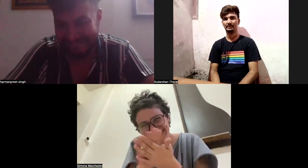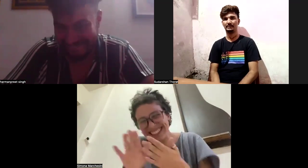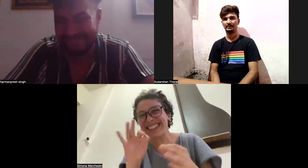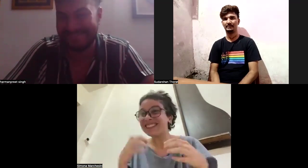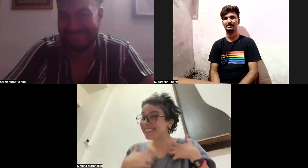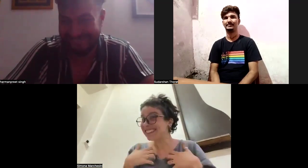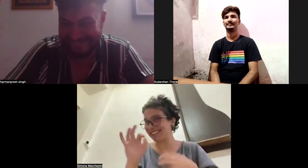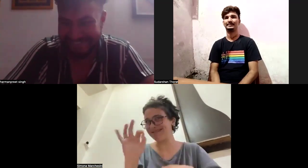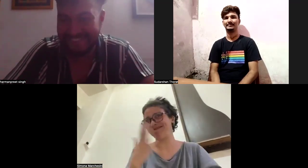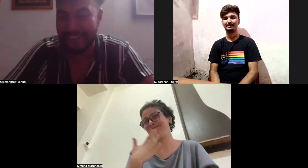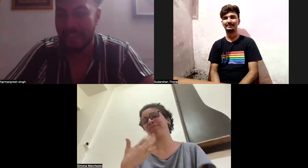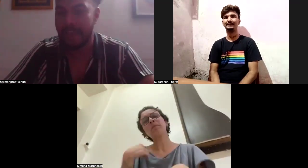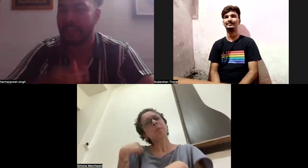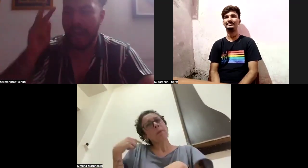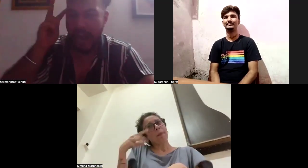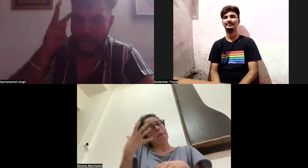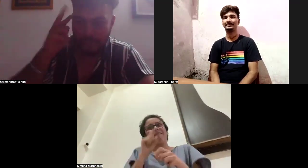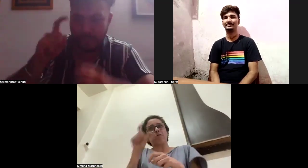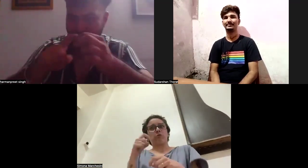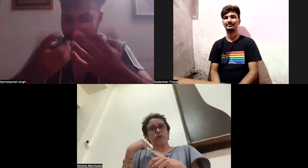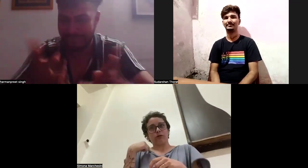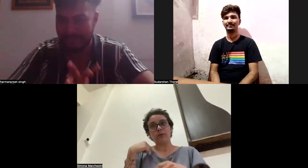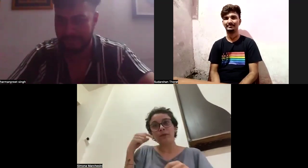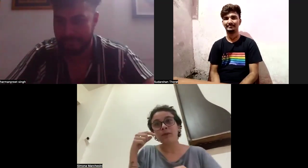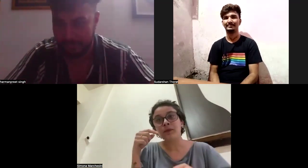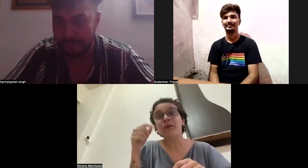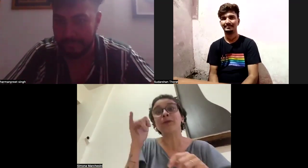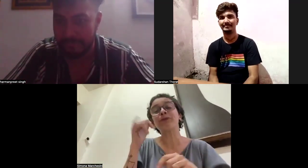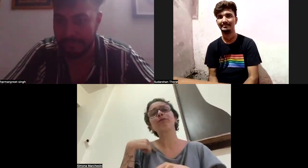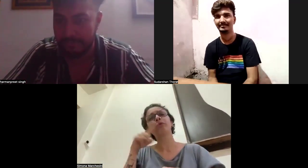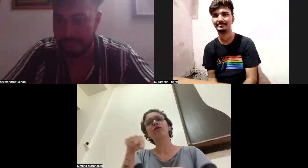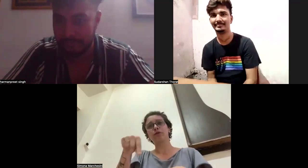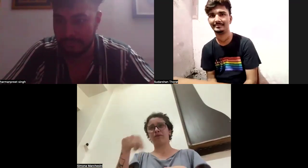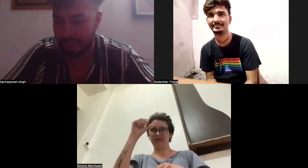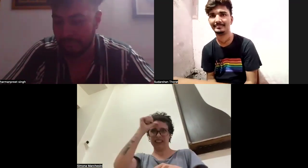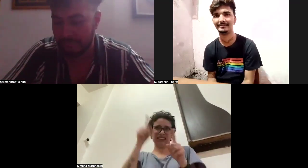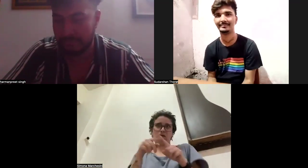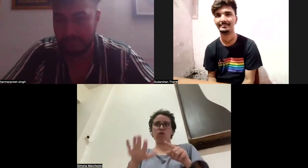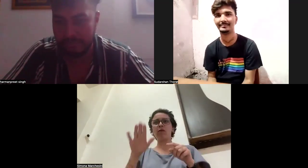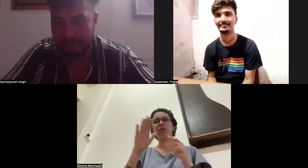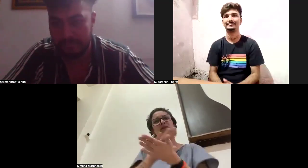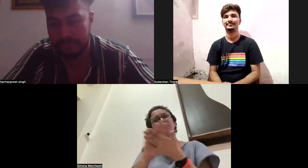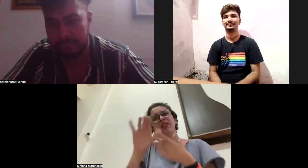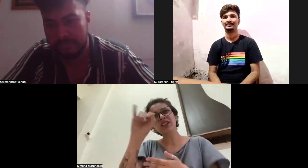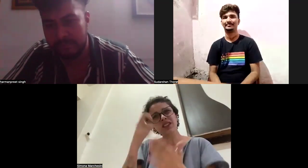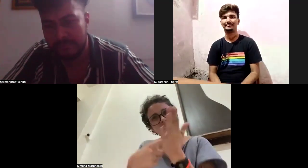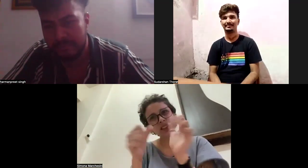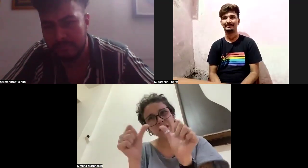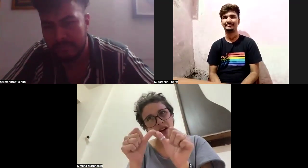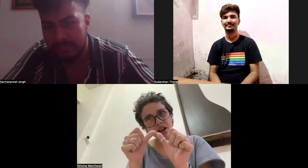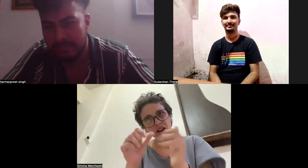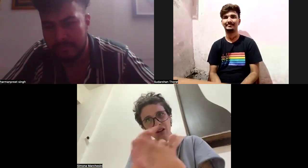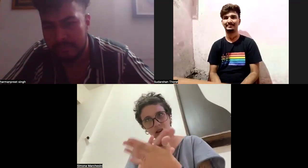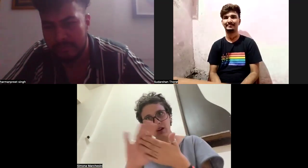Very, very interesting. Very nice program. Thank you so much for hosting this. Yeah, please get your question. So